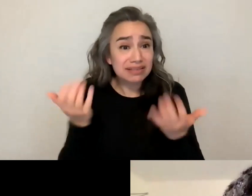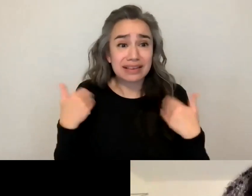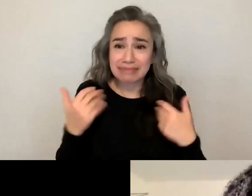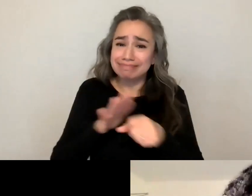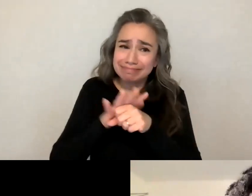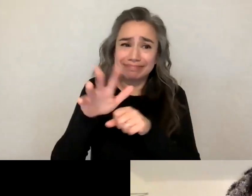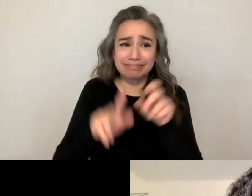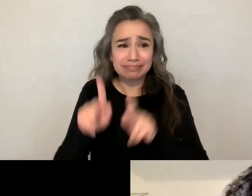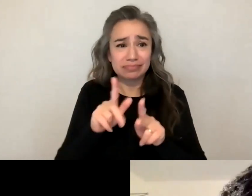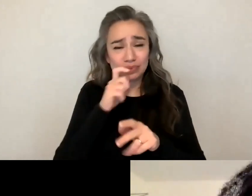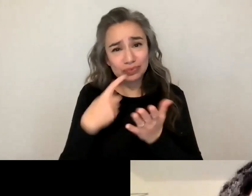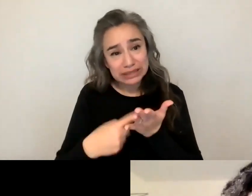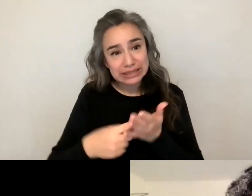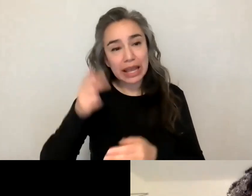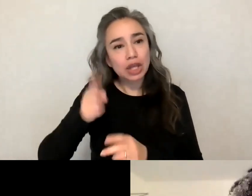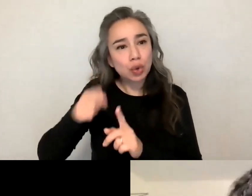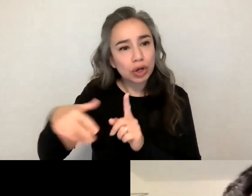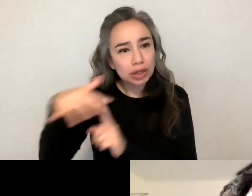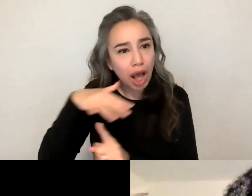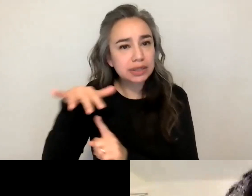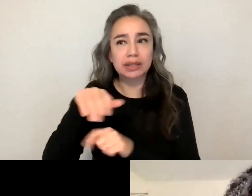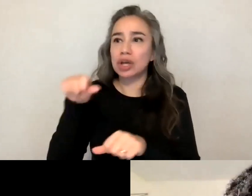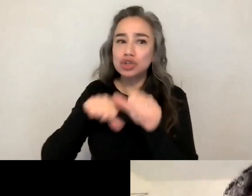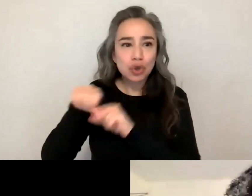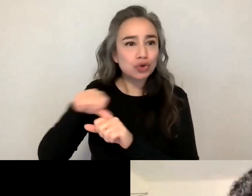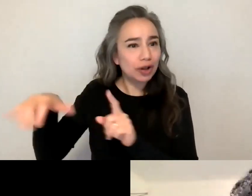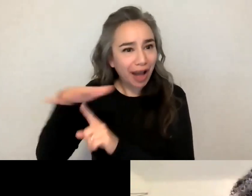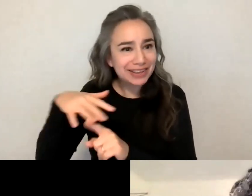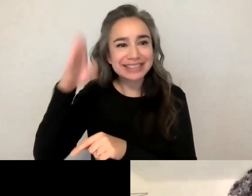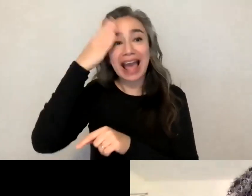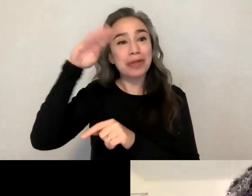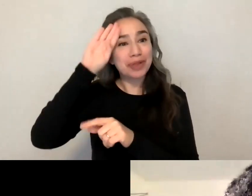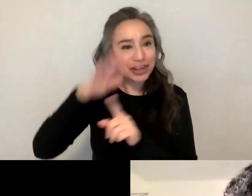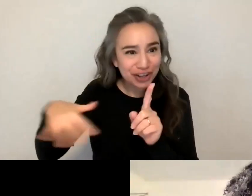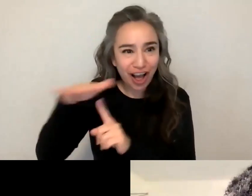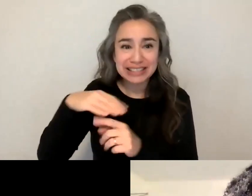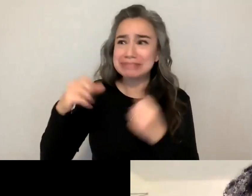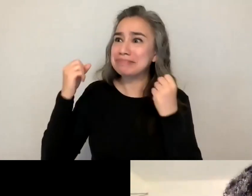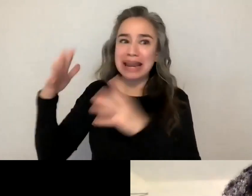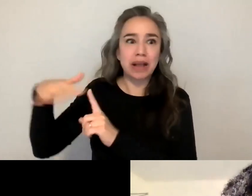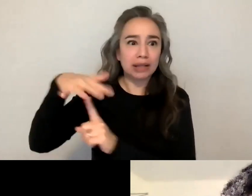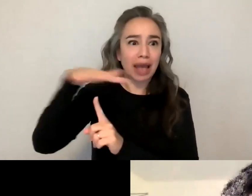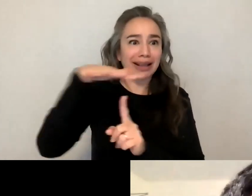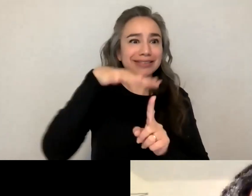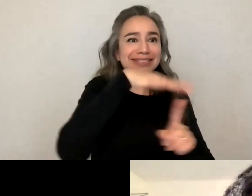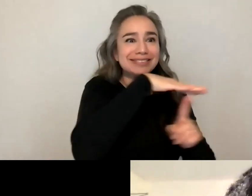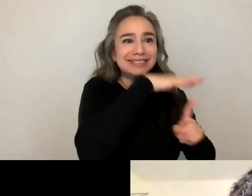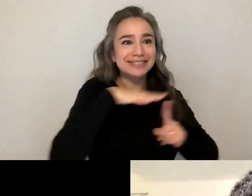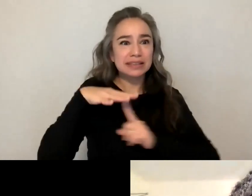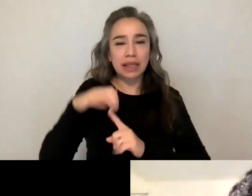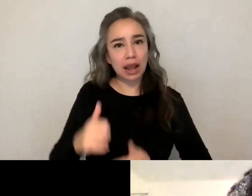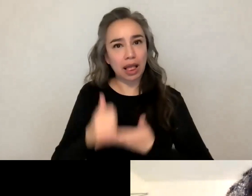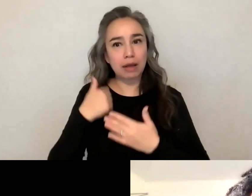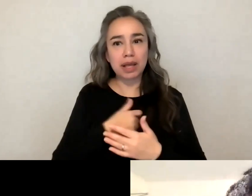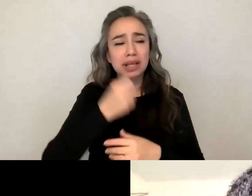the historical context and the social context and the anthropological context and all of the context we need to be able to understand even